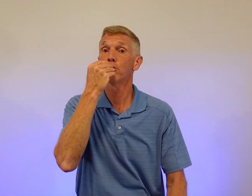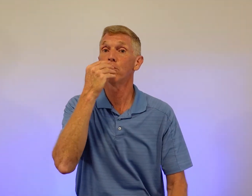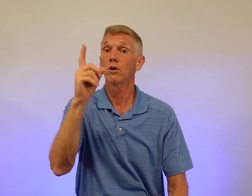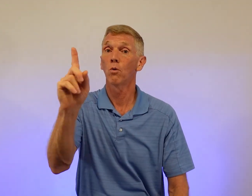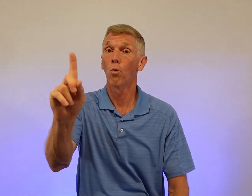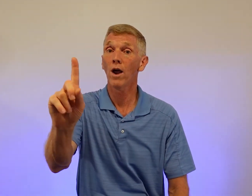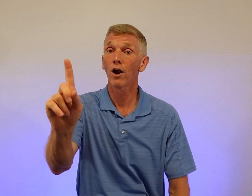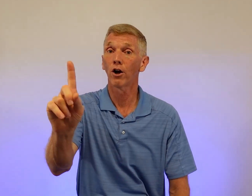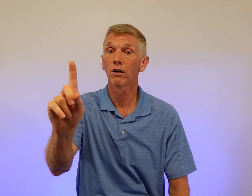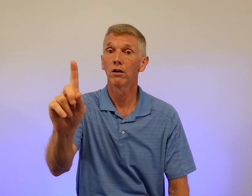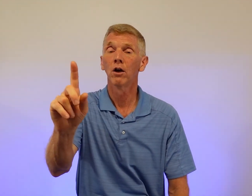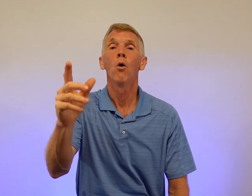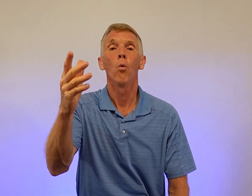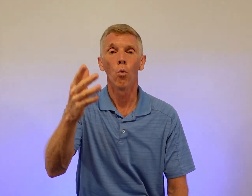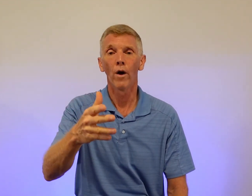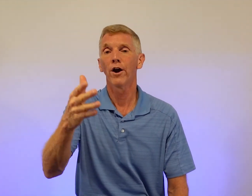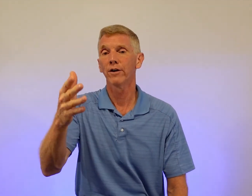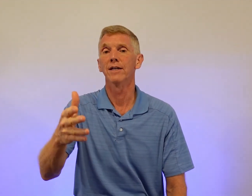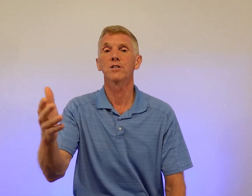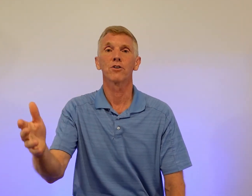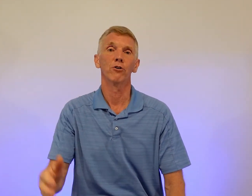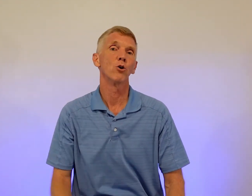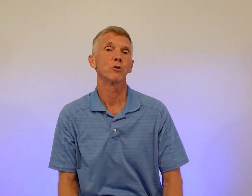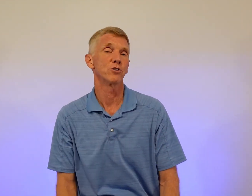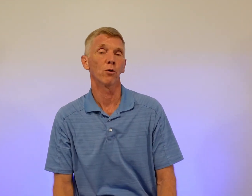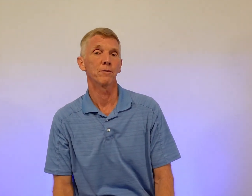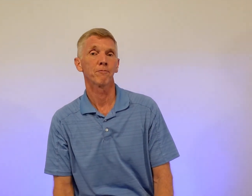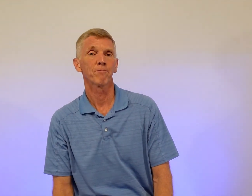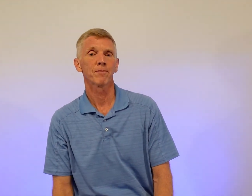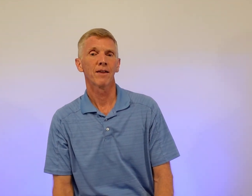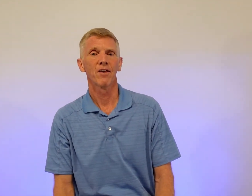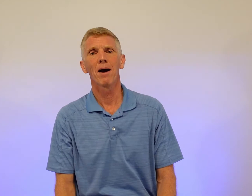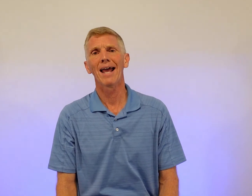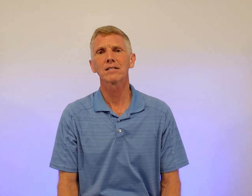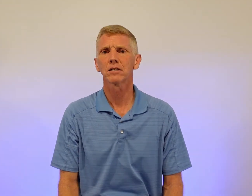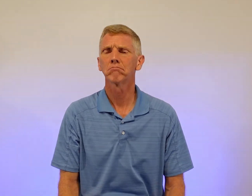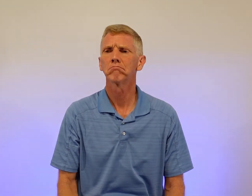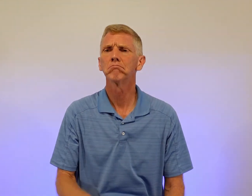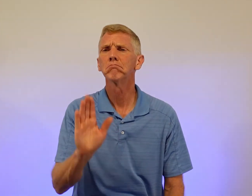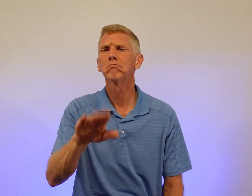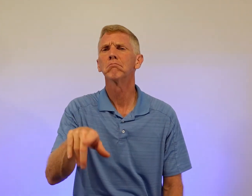food, where is the grocery store? They might ask,